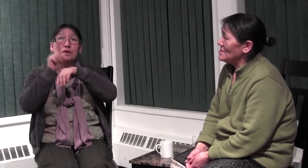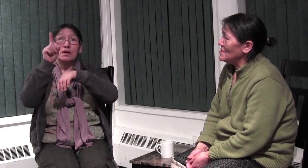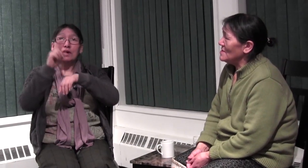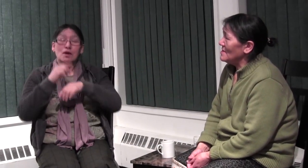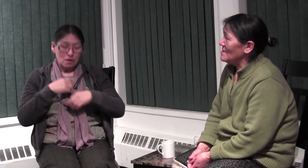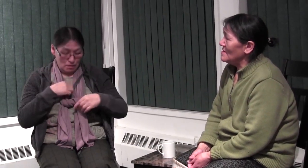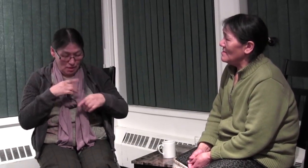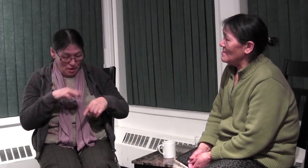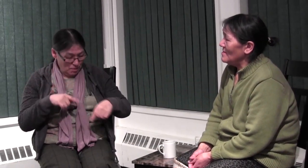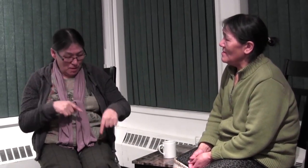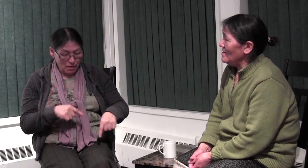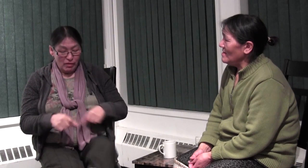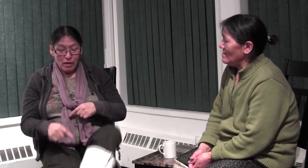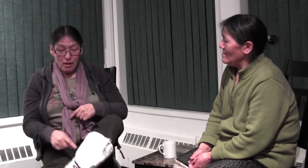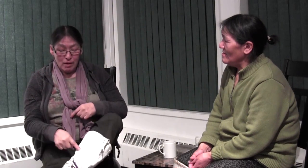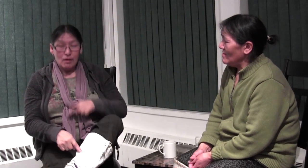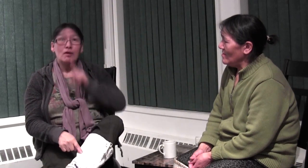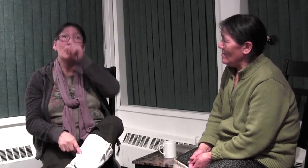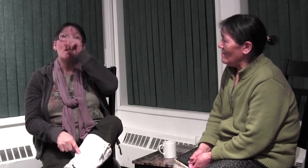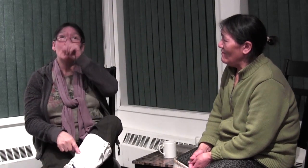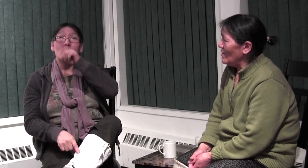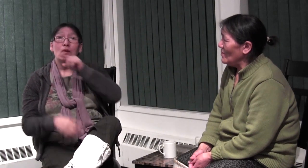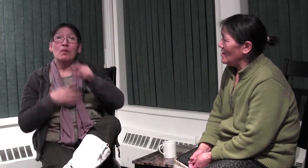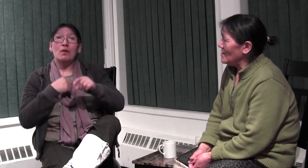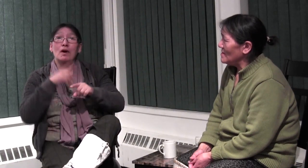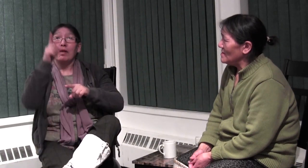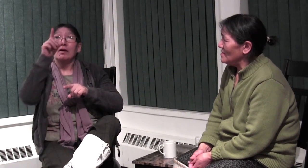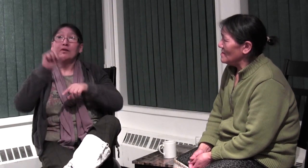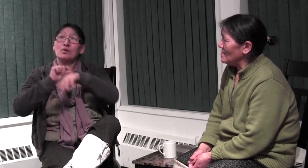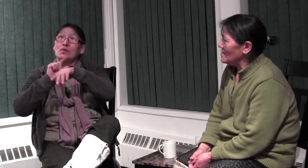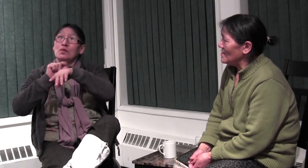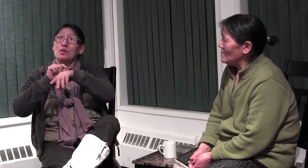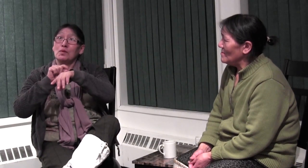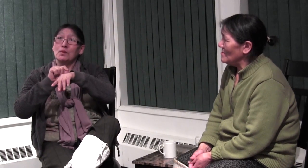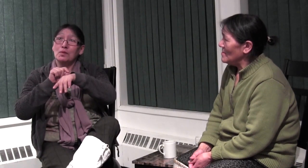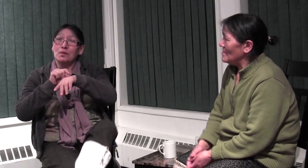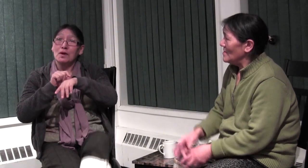Yeah. It was like if I wanna.